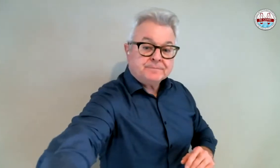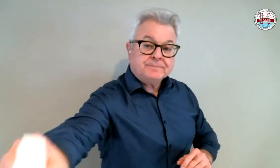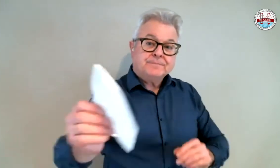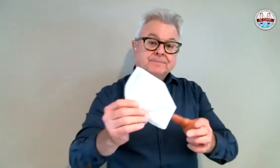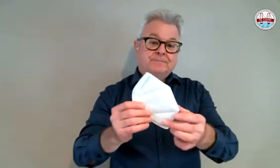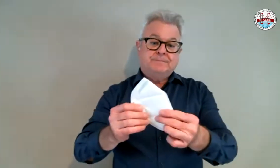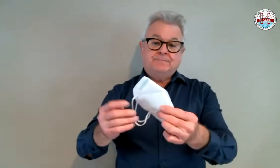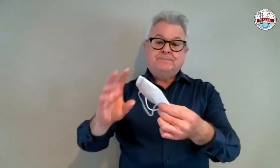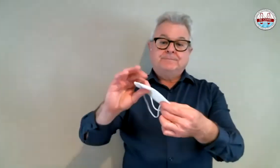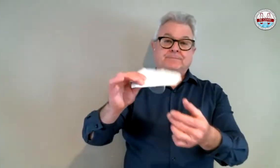Unfortunately,